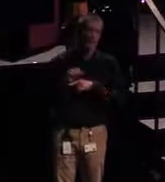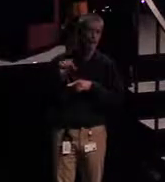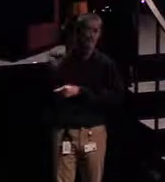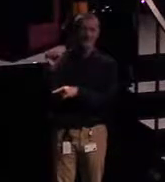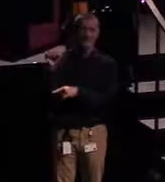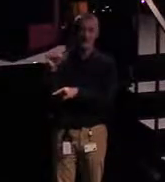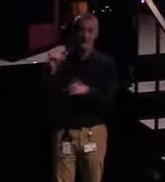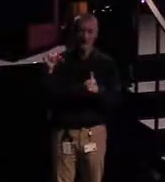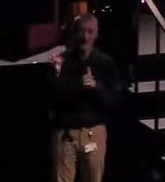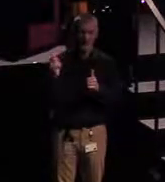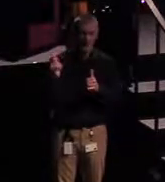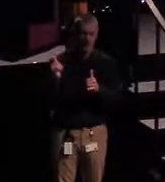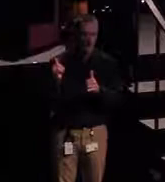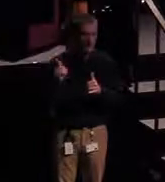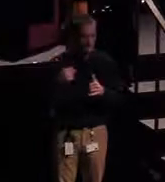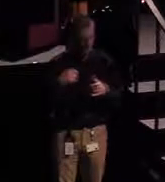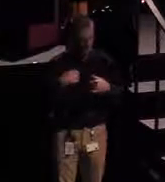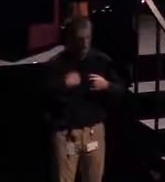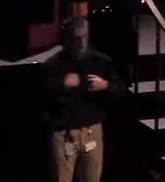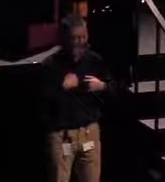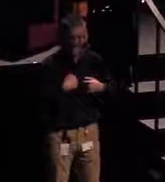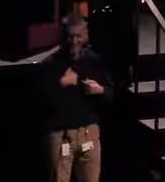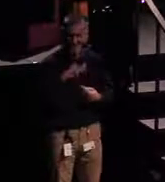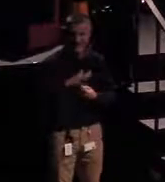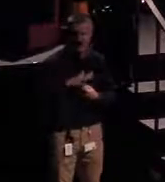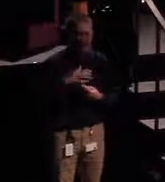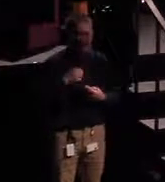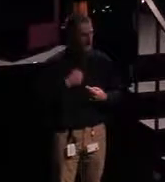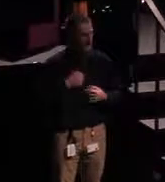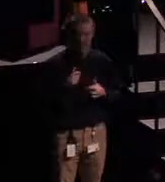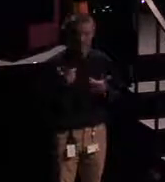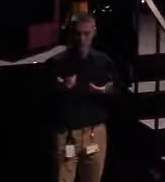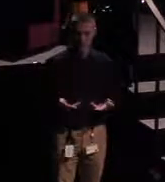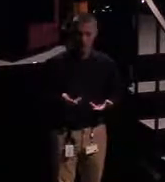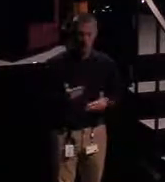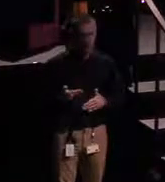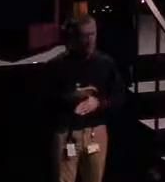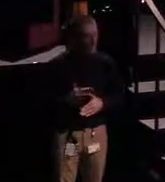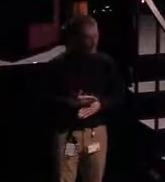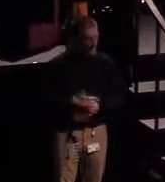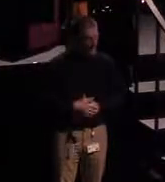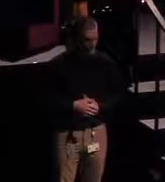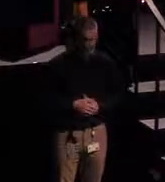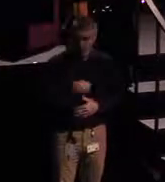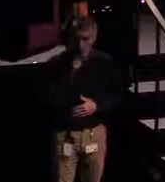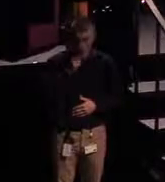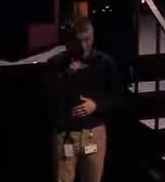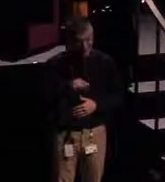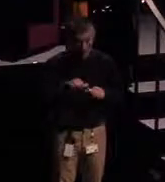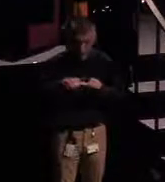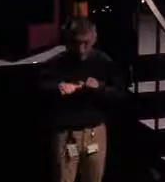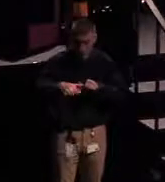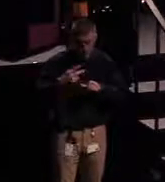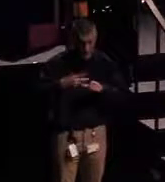is something that has become very present for me in my current role. Yep. And I wondered whether it's going to run again.